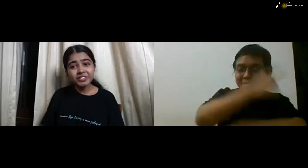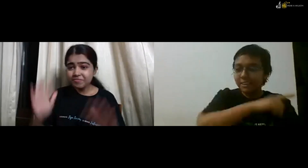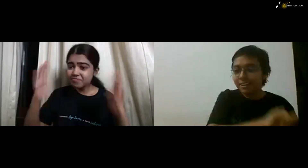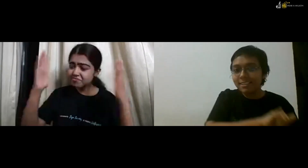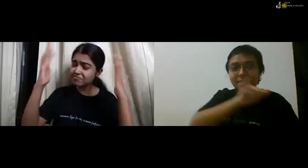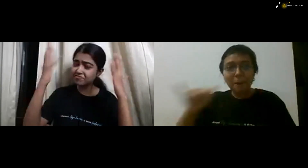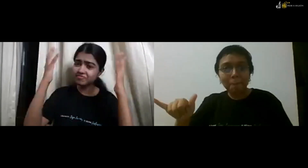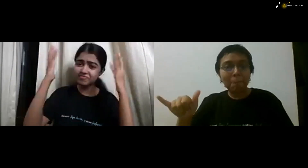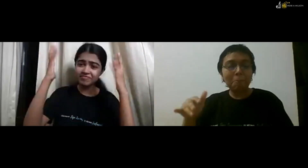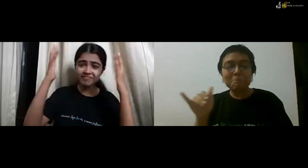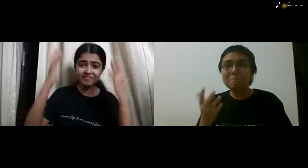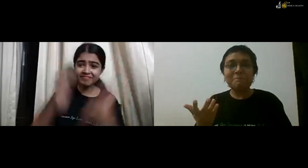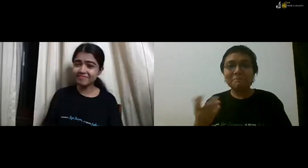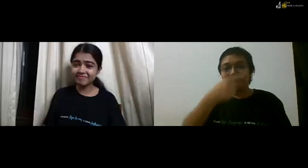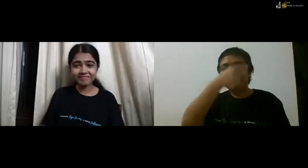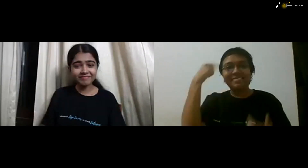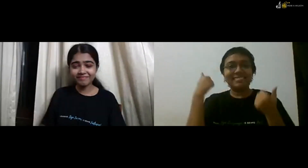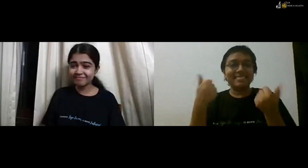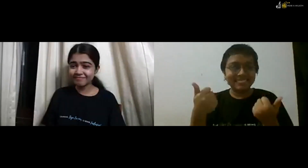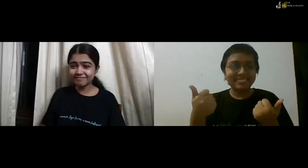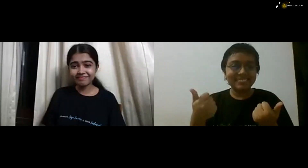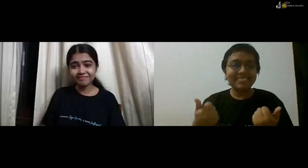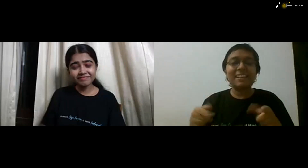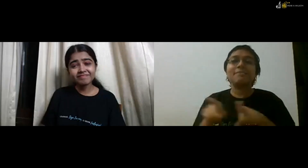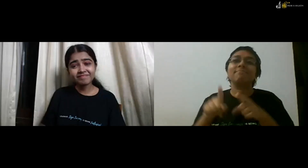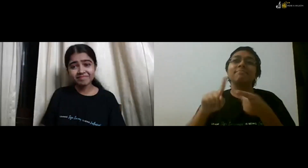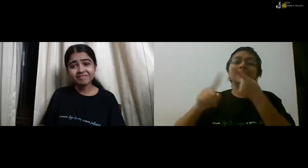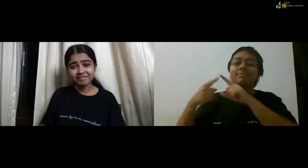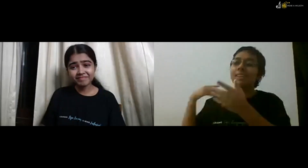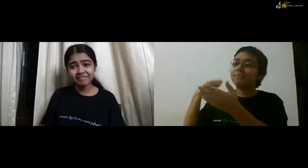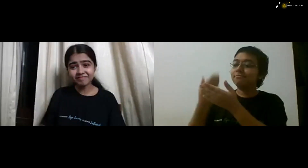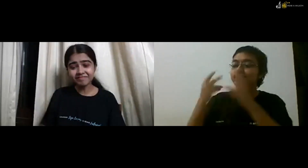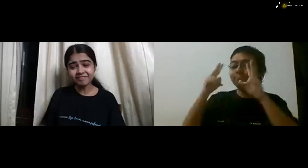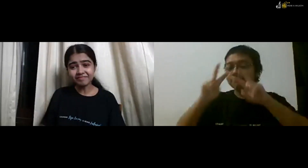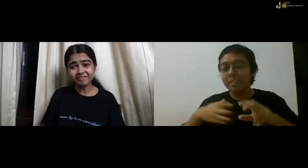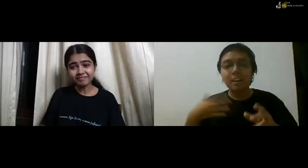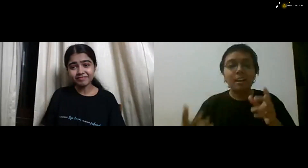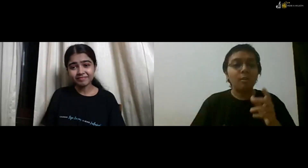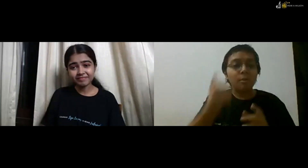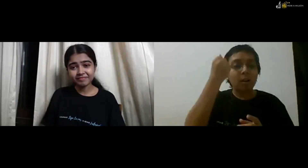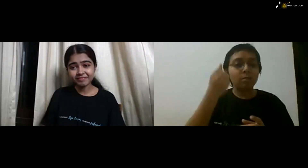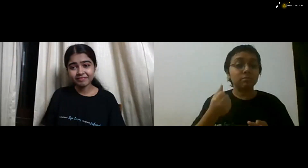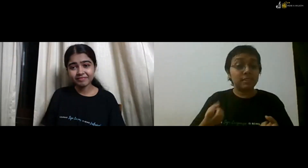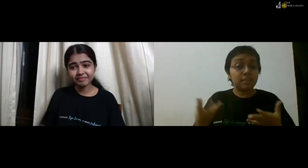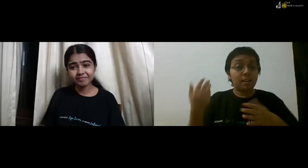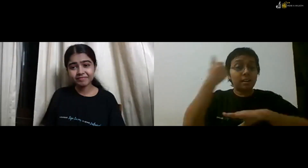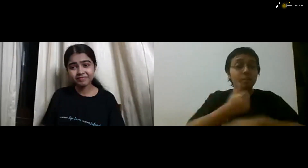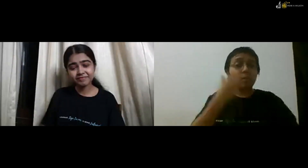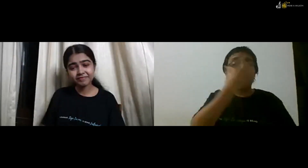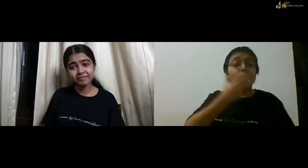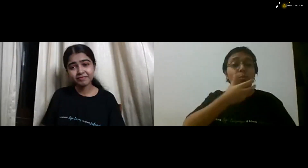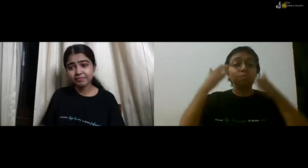areas, and also in the internationally, how we have replicated that whole idea. So we've been lucky, and also with so